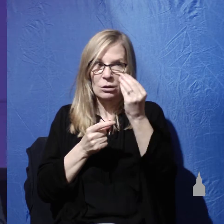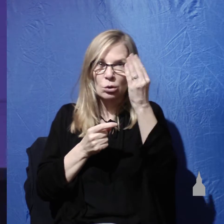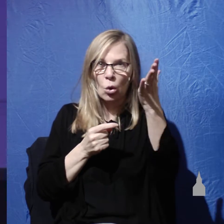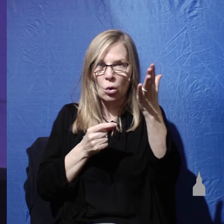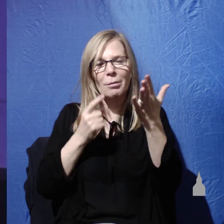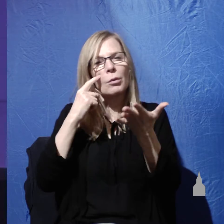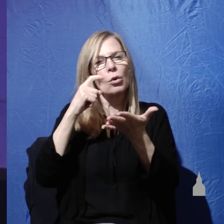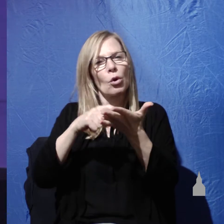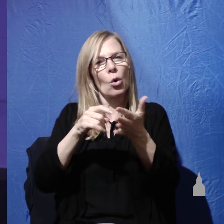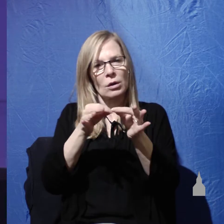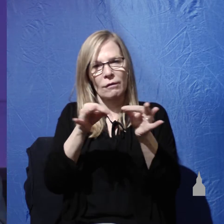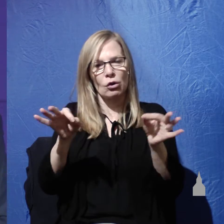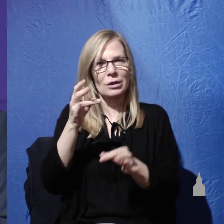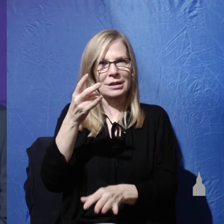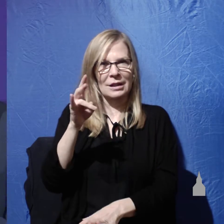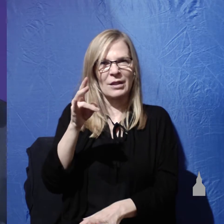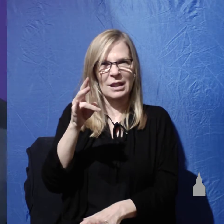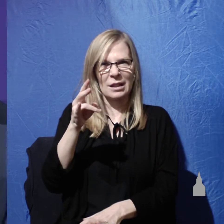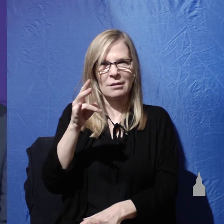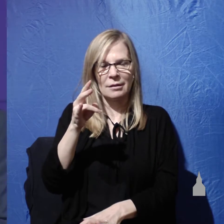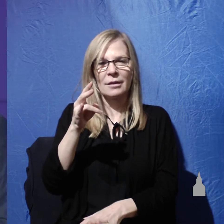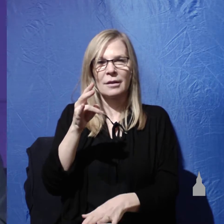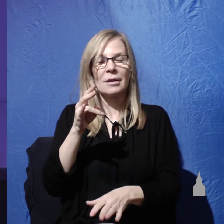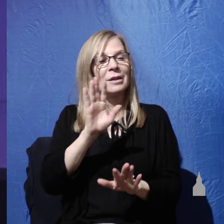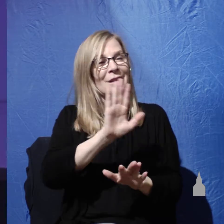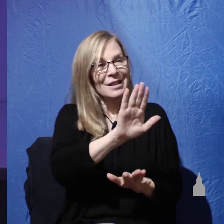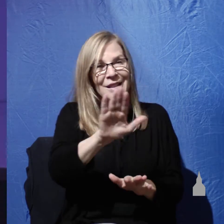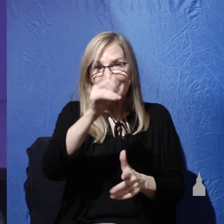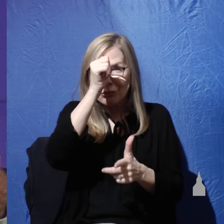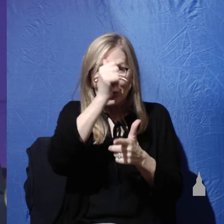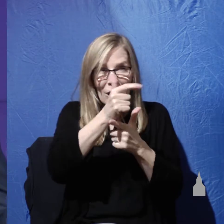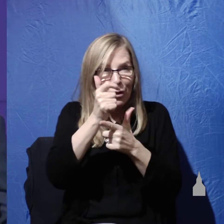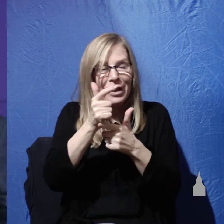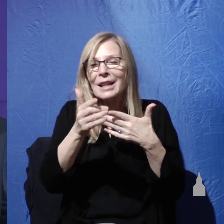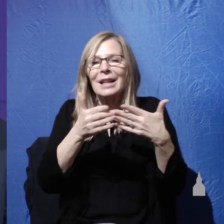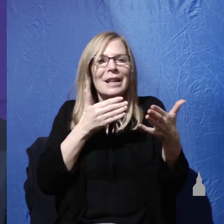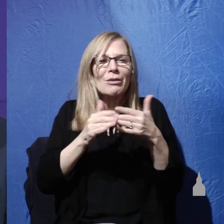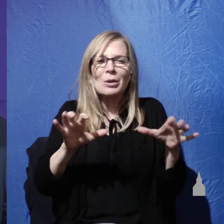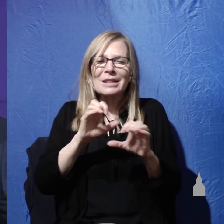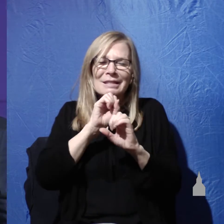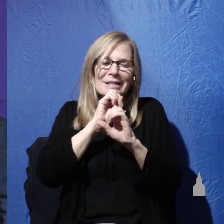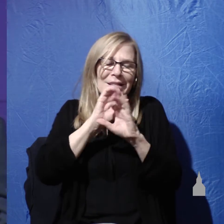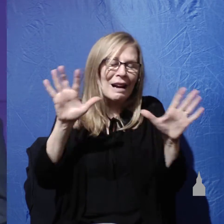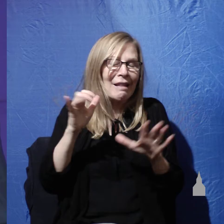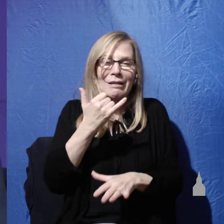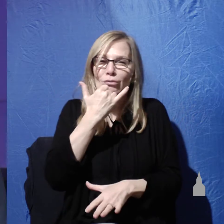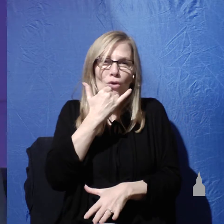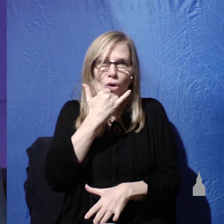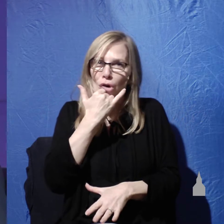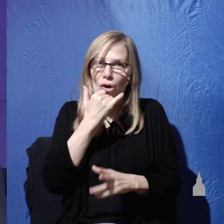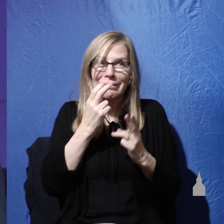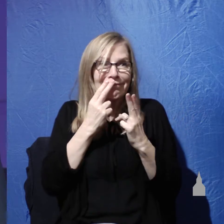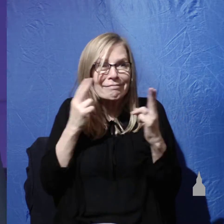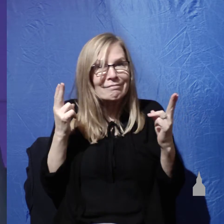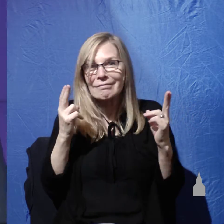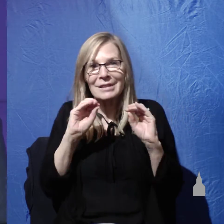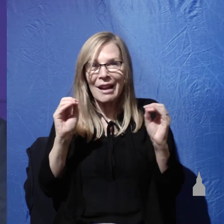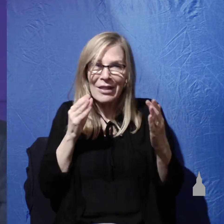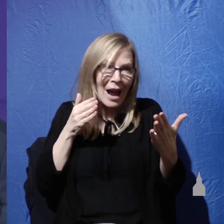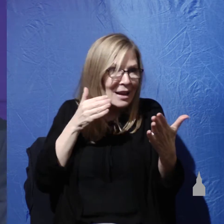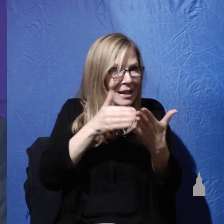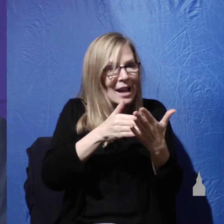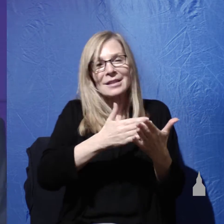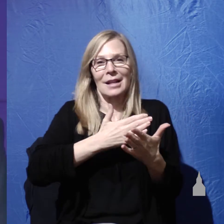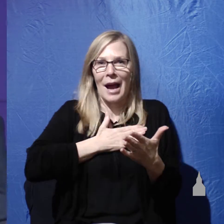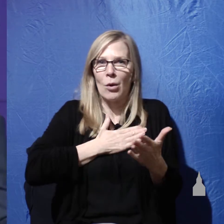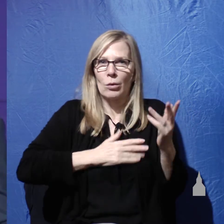Notice verse 17, right in the middle. "Brethren, though I had done nothing against our people or the